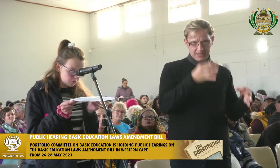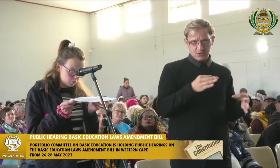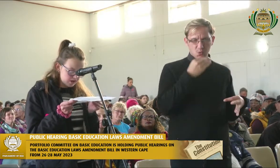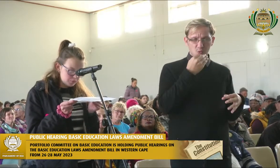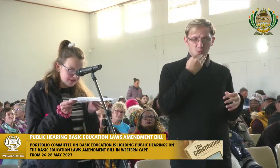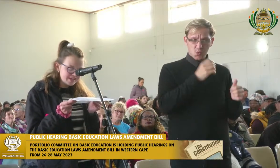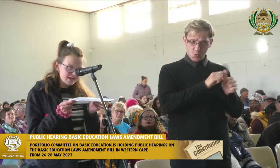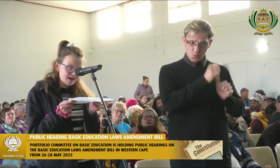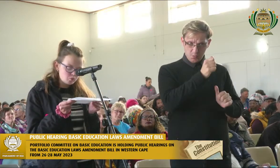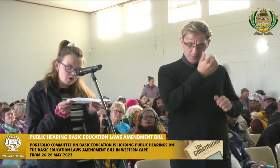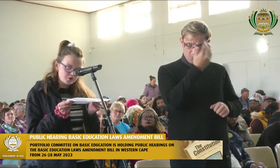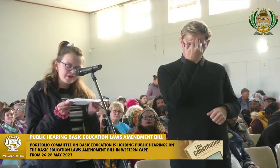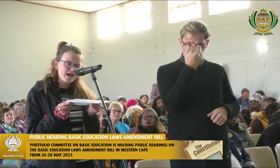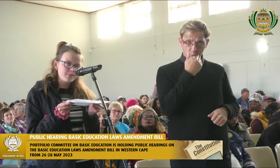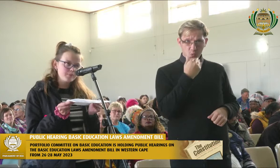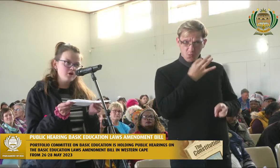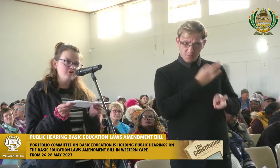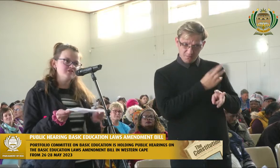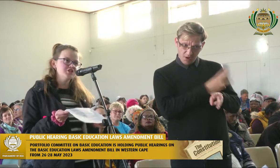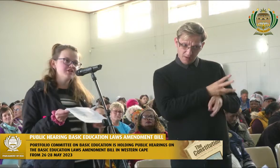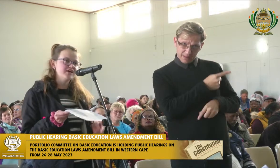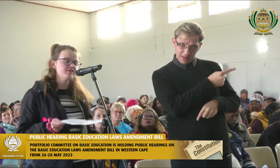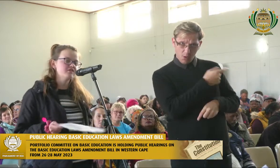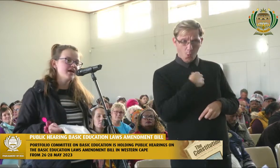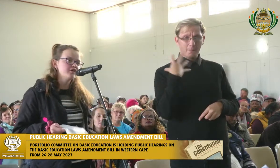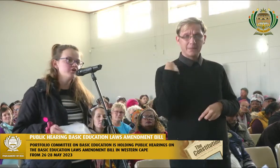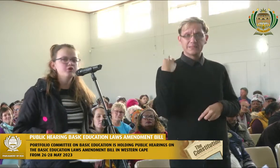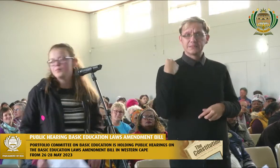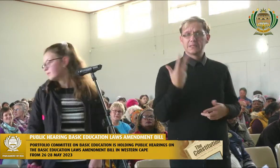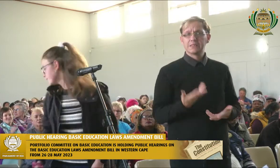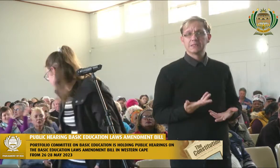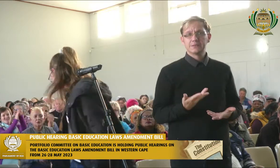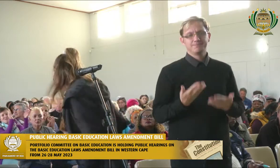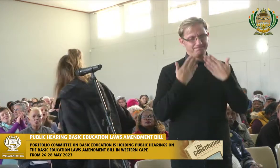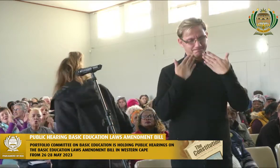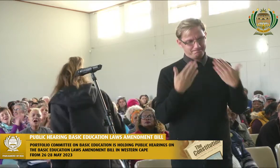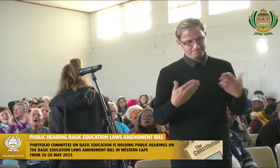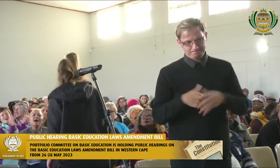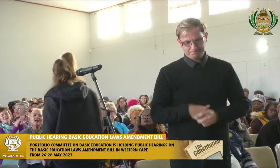us better what we need and what we're capable of achieving. Thank you.